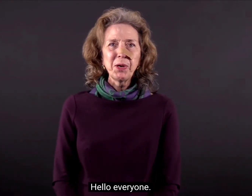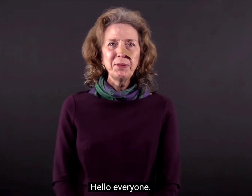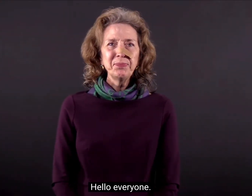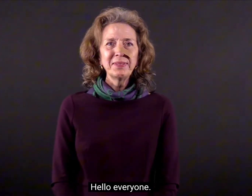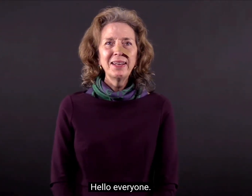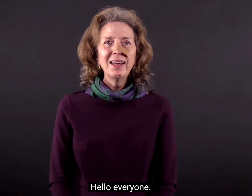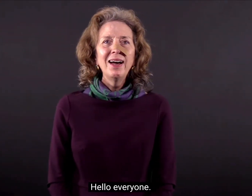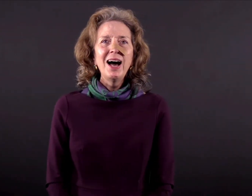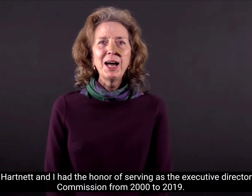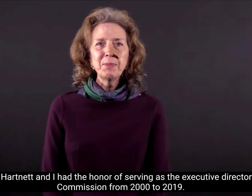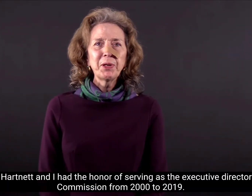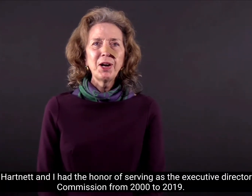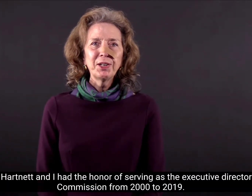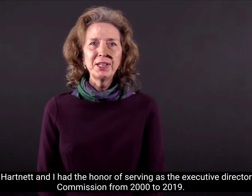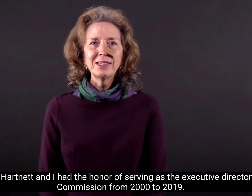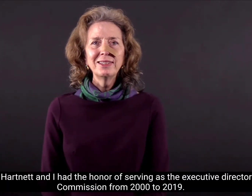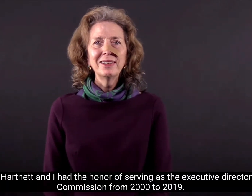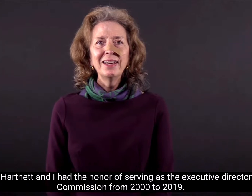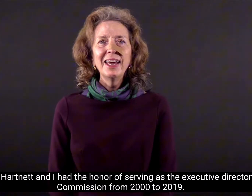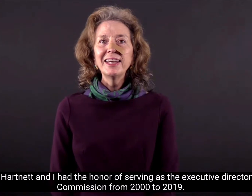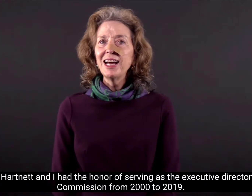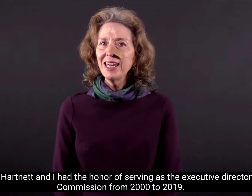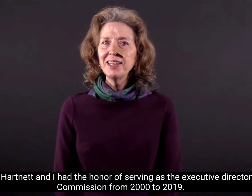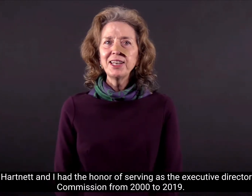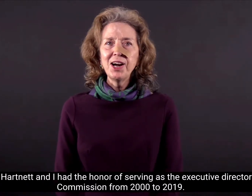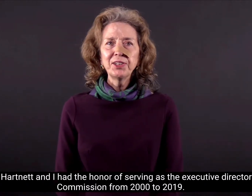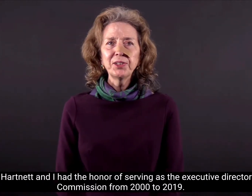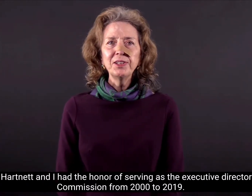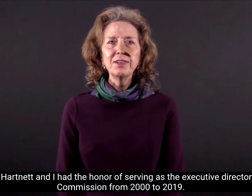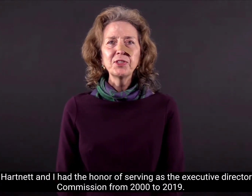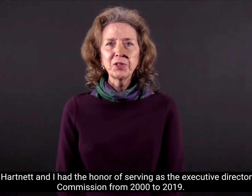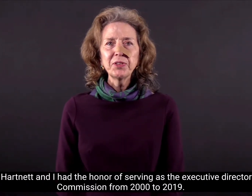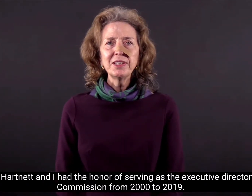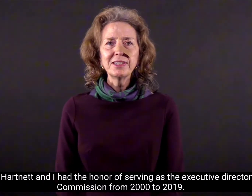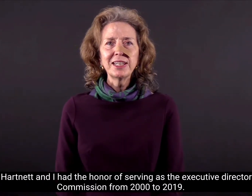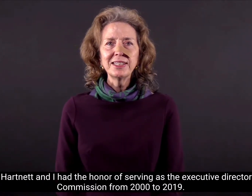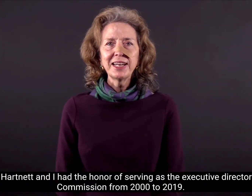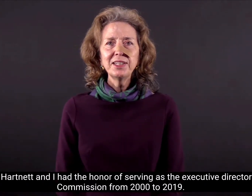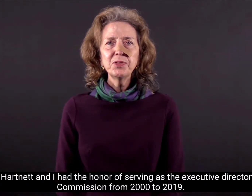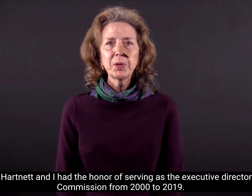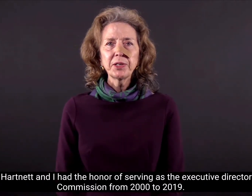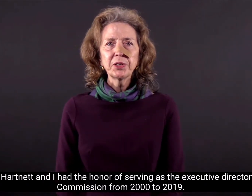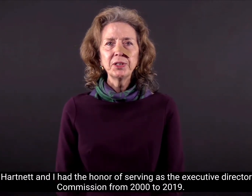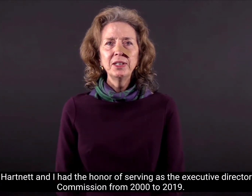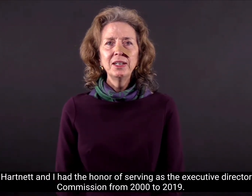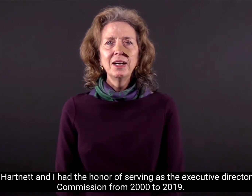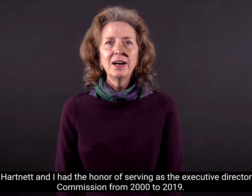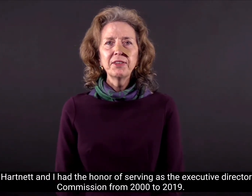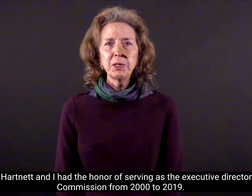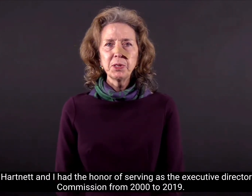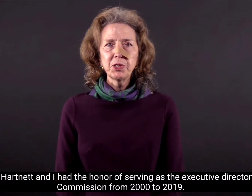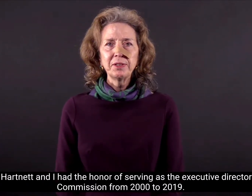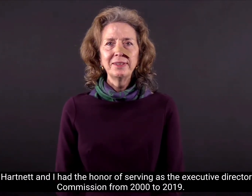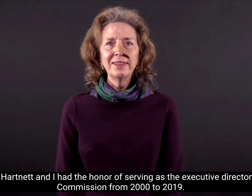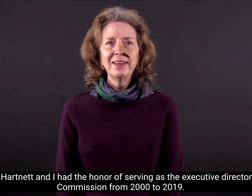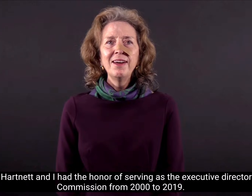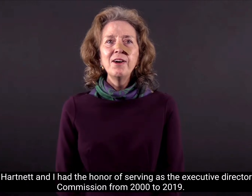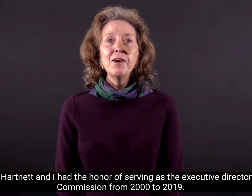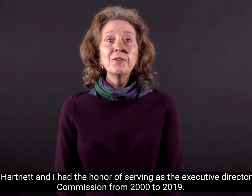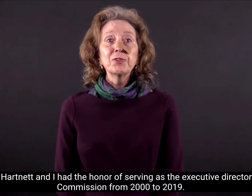Hello, everyone. I'm Mary Hartnett, and I had the honor of serving as the Executive Director of the